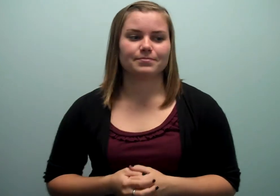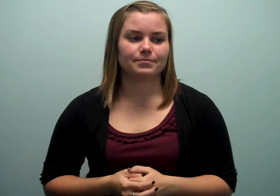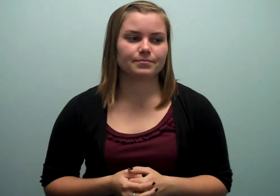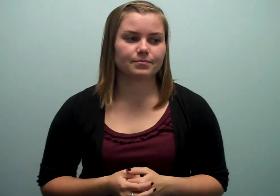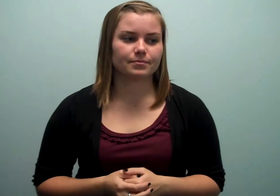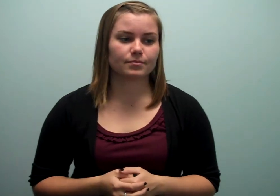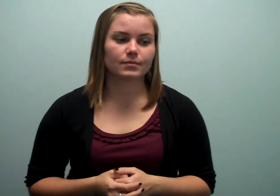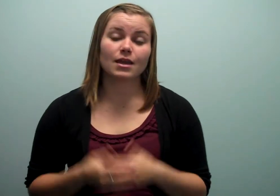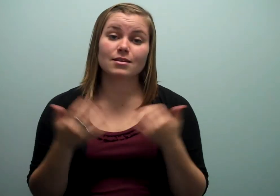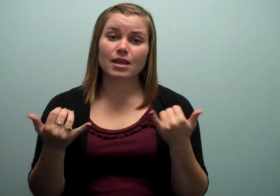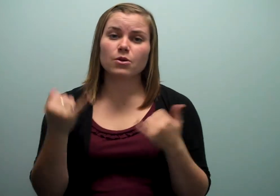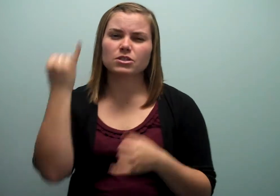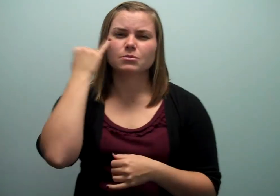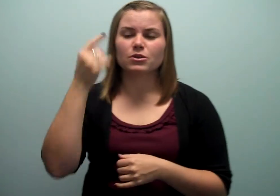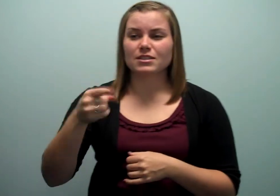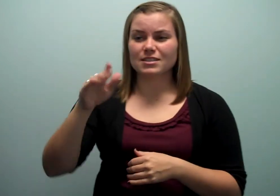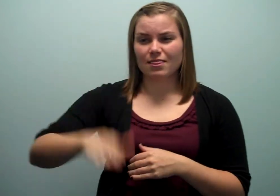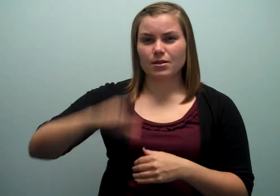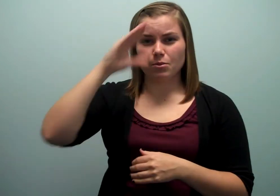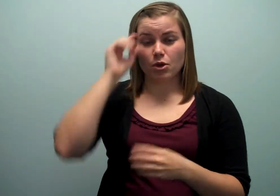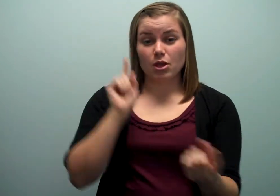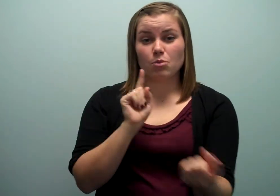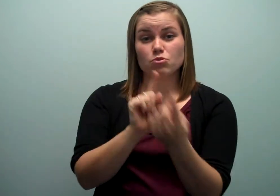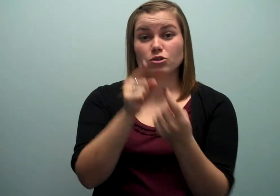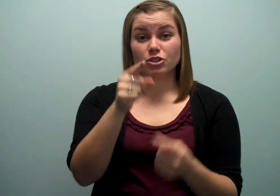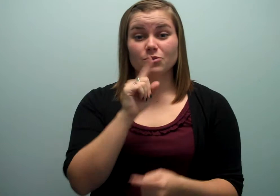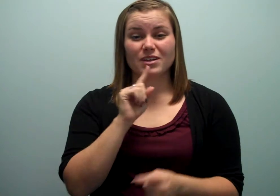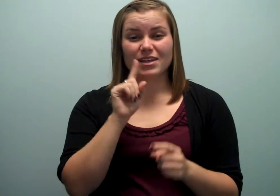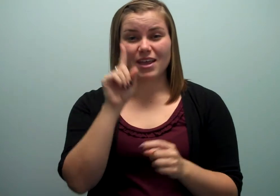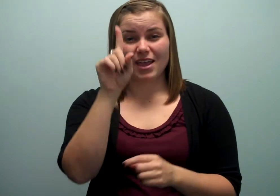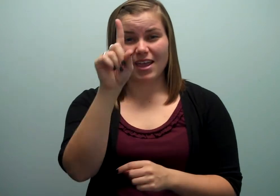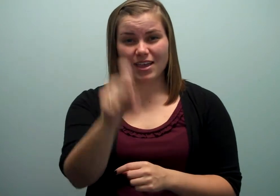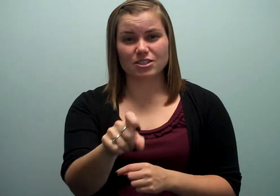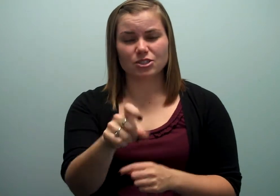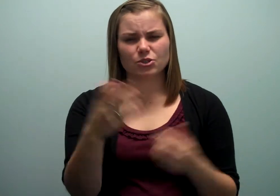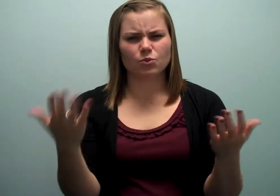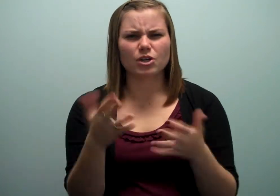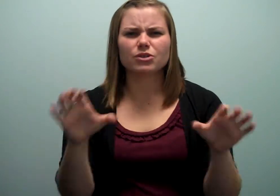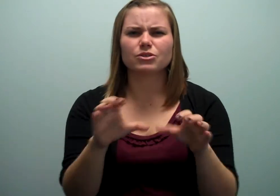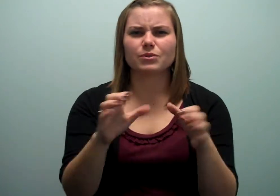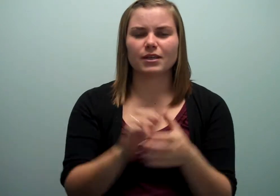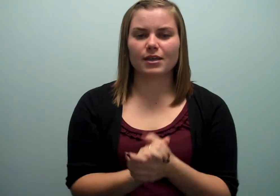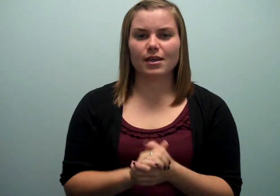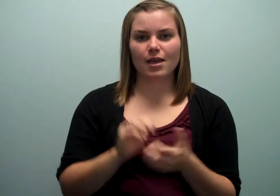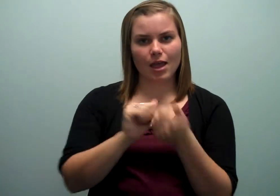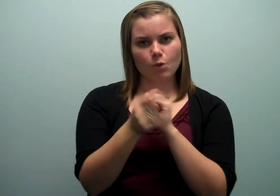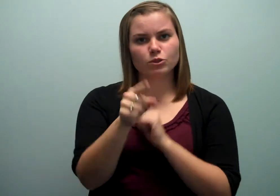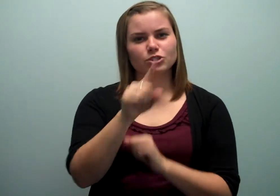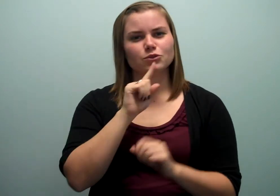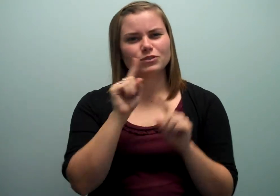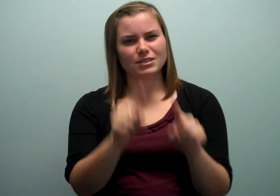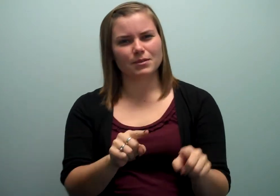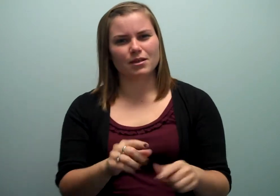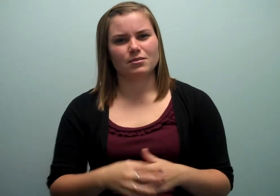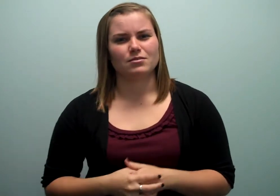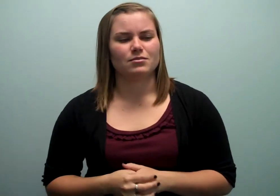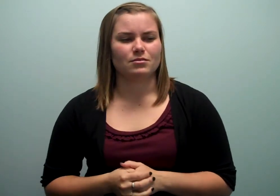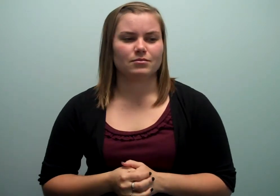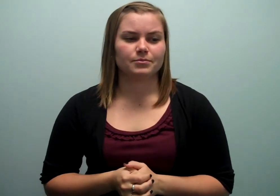Now, if this little boy approached you and asked you, "What are you doing?" how would you respond? Do